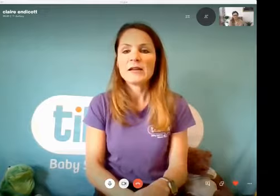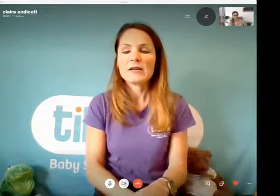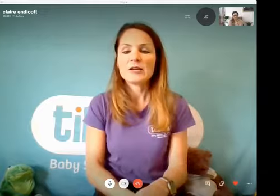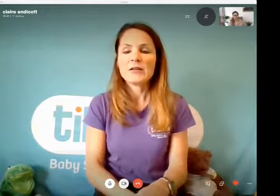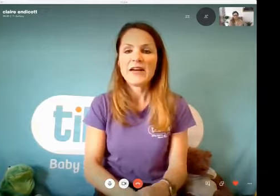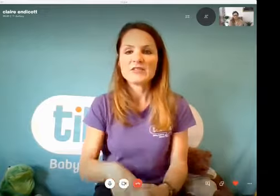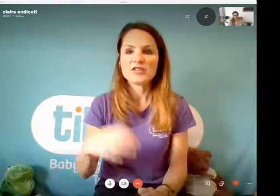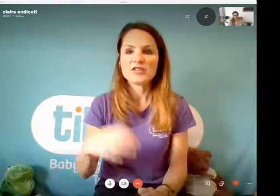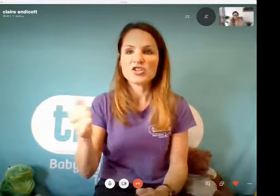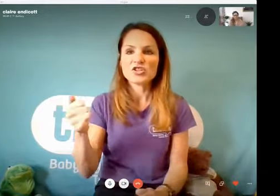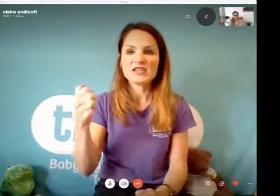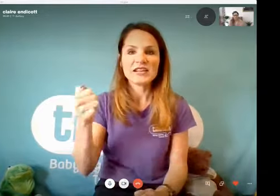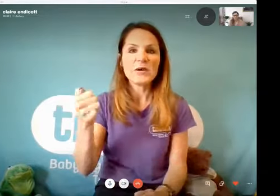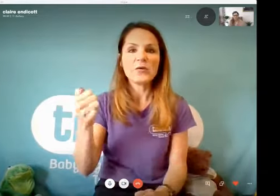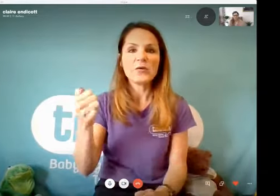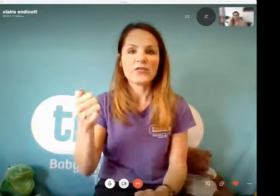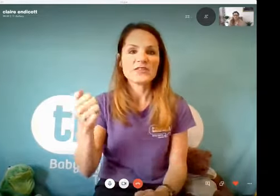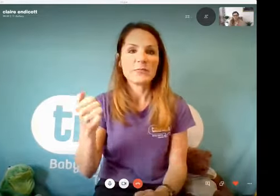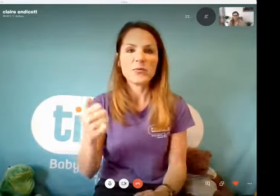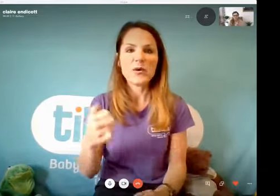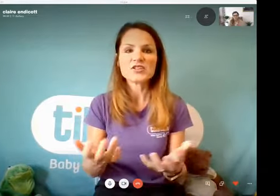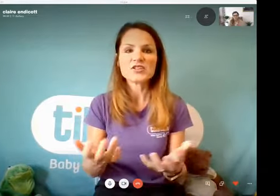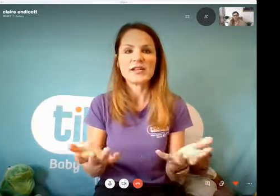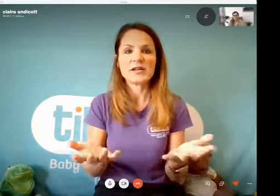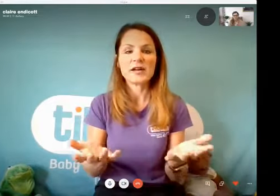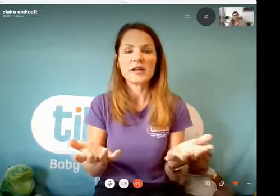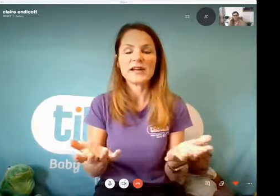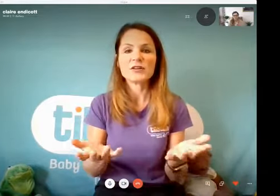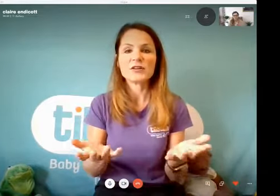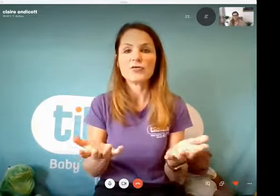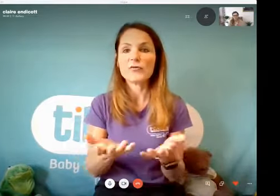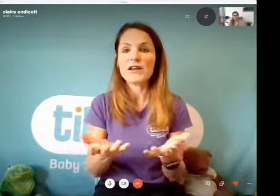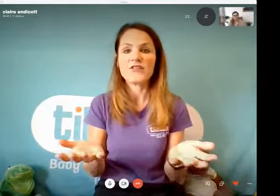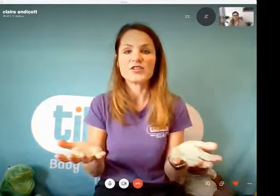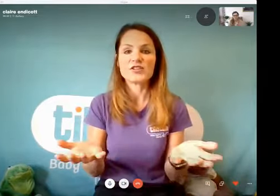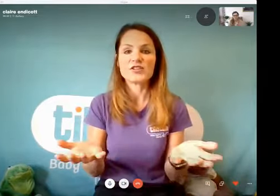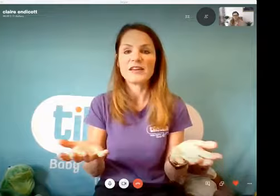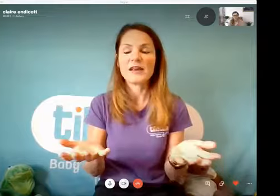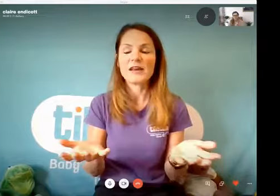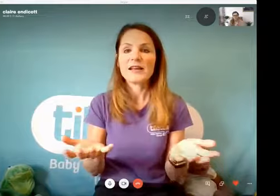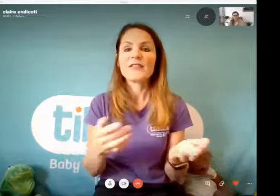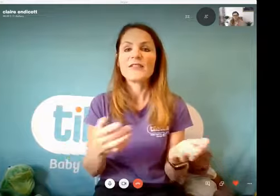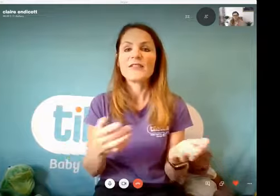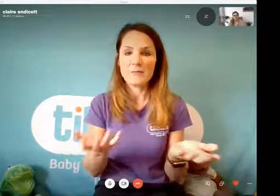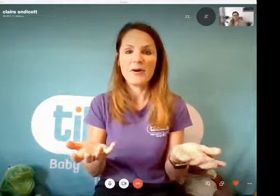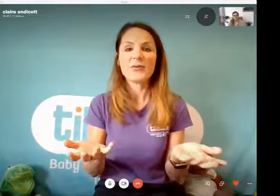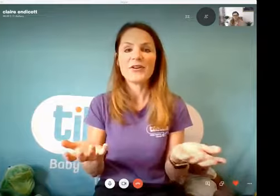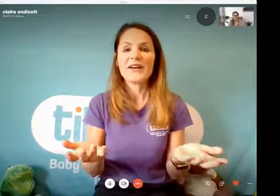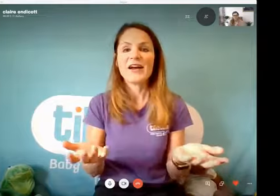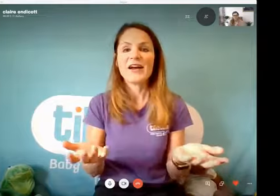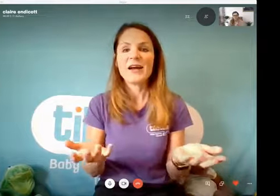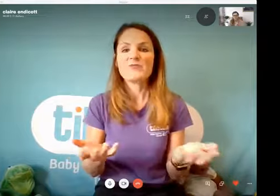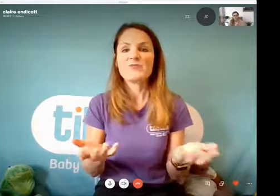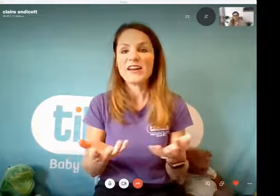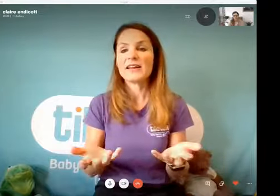parents just stick to milk, for example. Well, actually, again, you're all really efficient in giving them milk regularly, so they